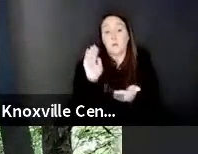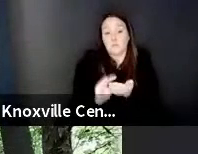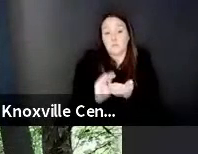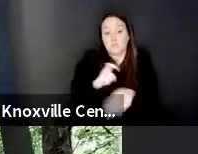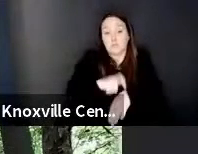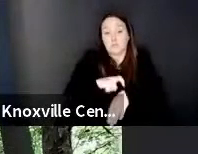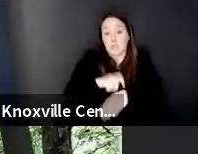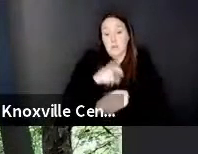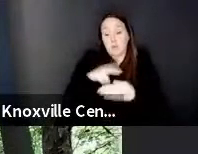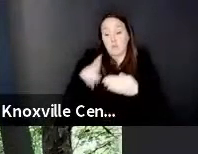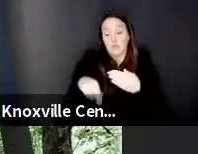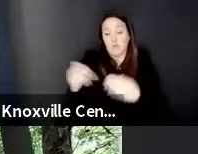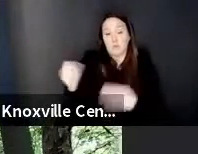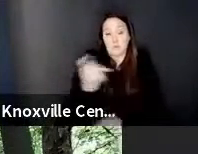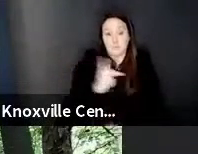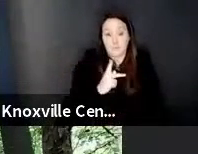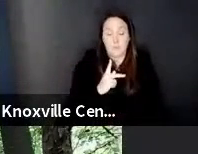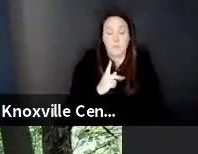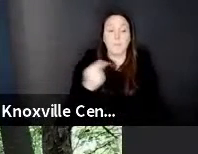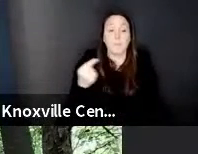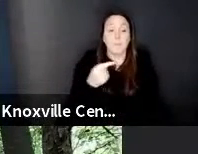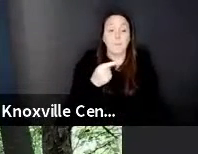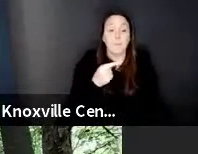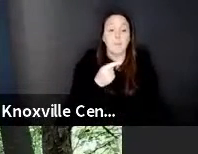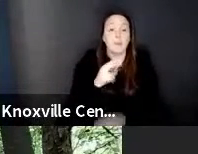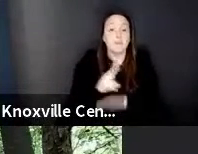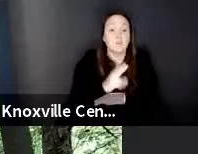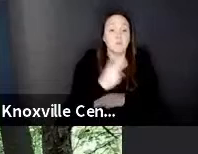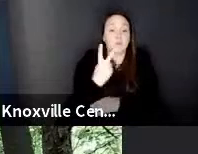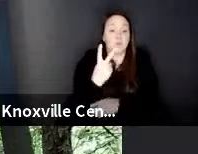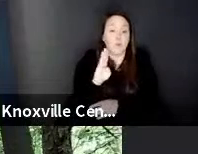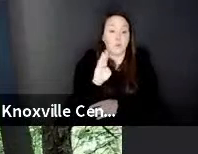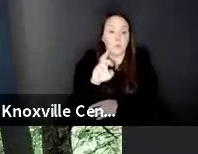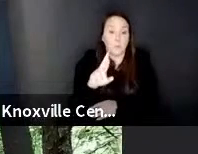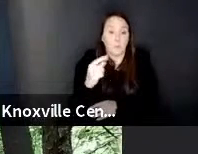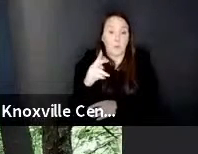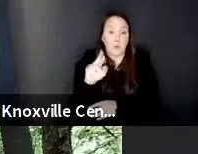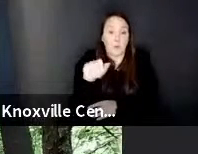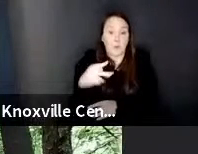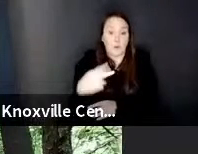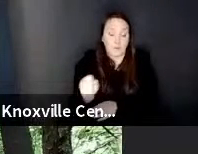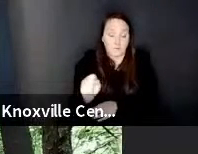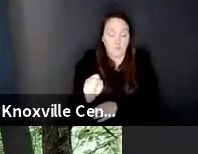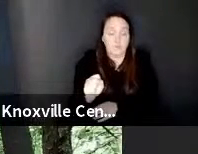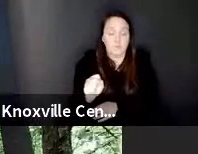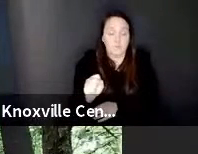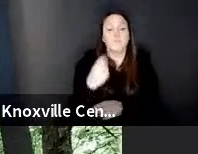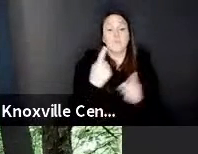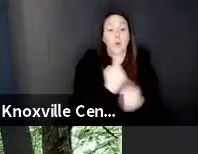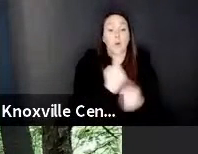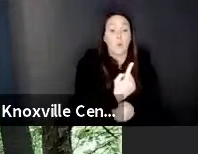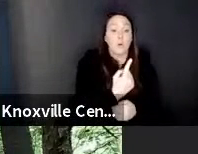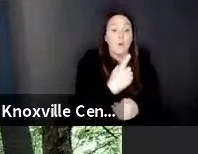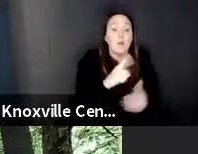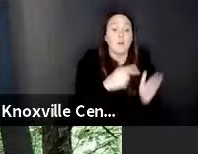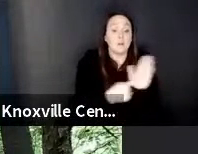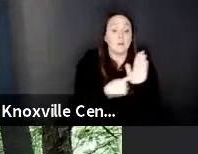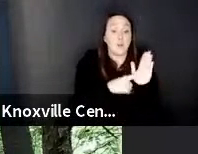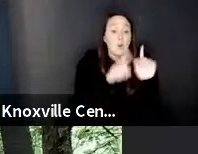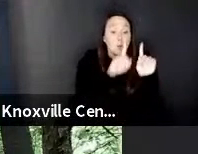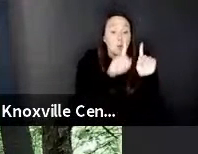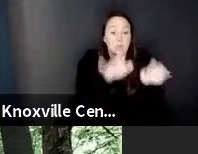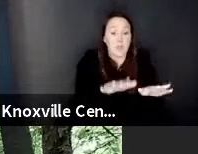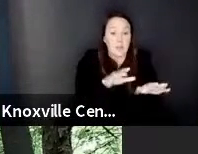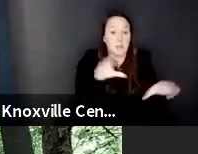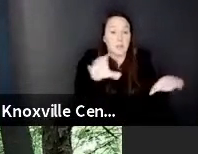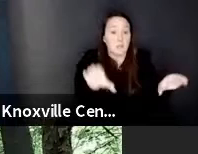turnaround time. For this benchmark, we utilize 2 bar graphs. One that shows a sample of the tests conducted for Knox County